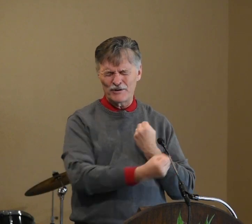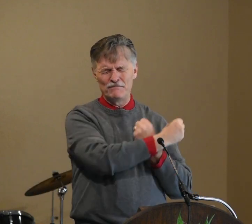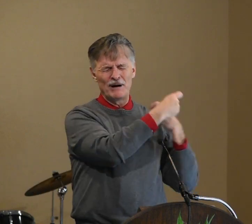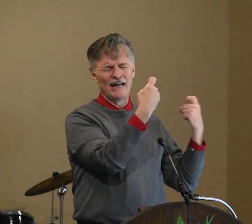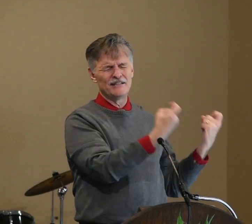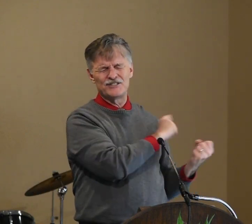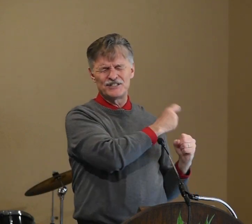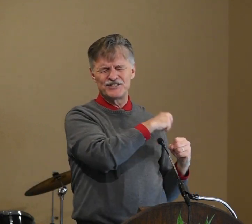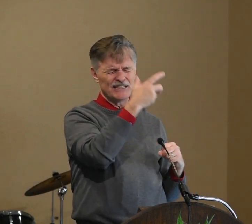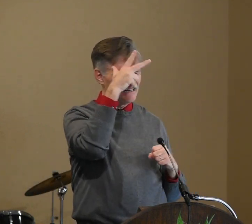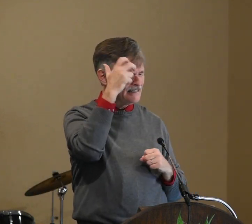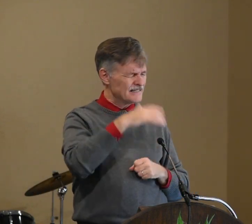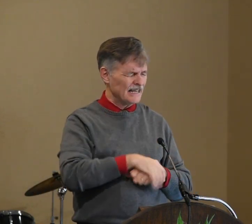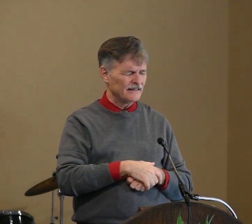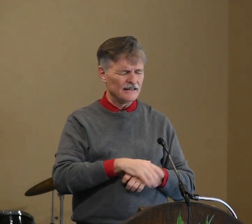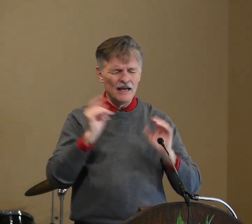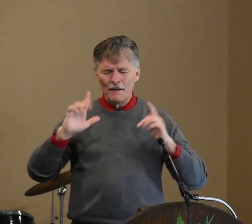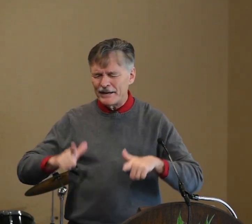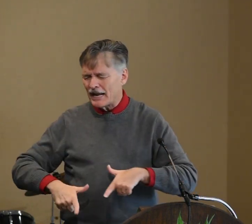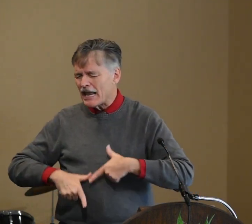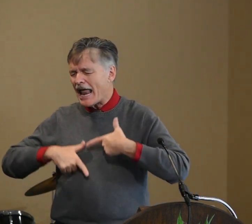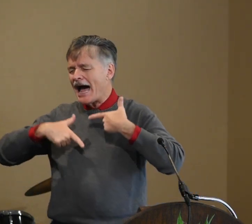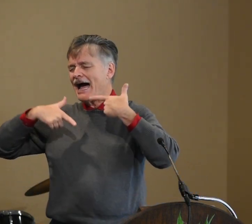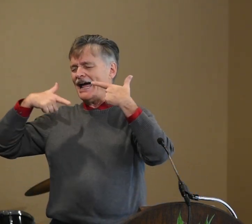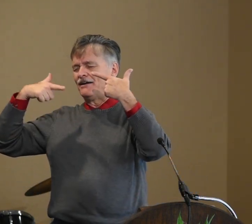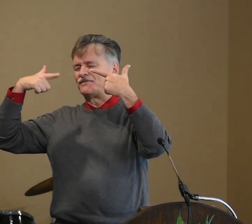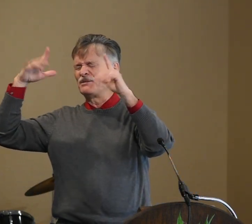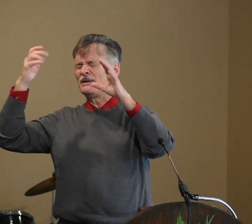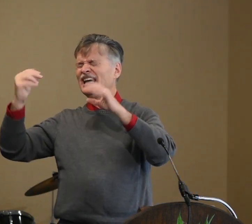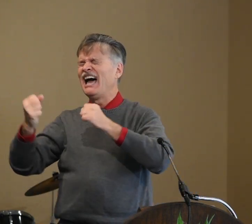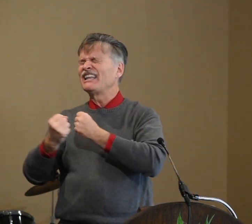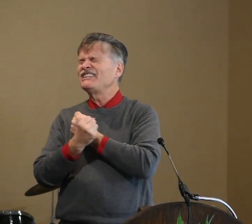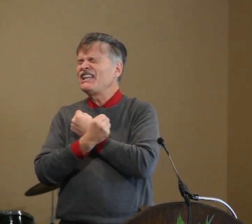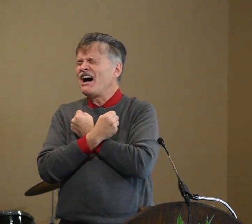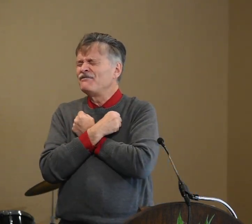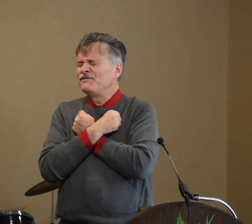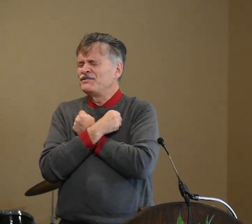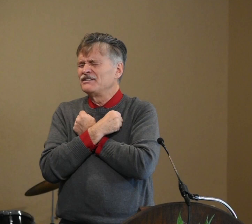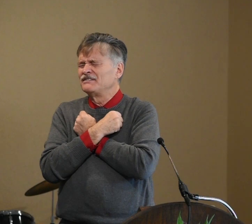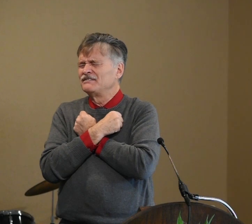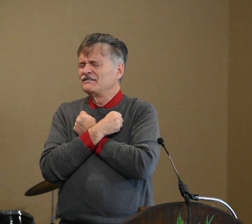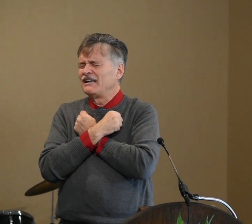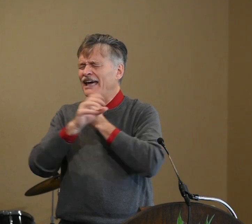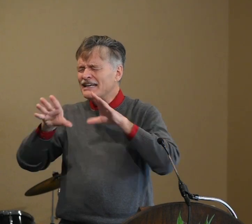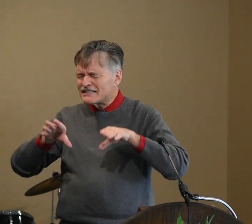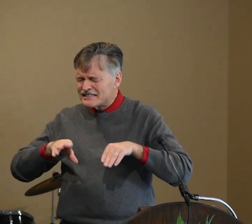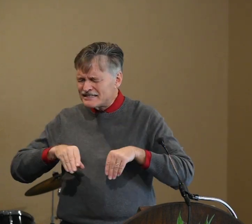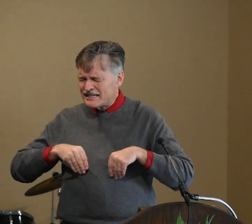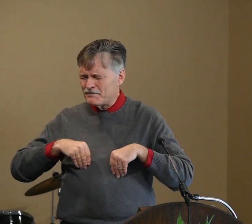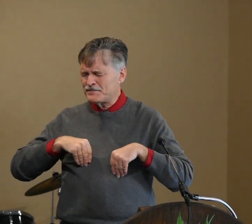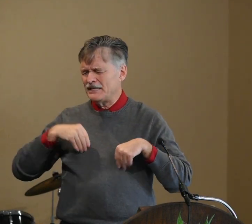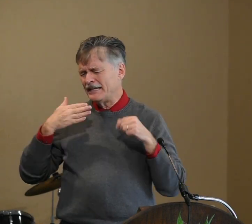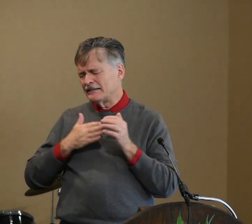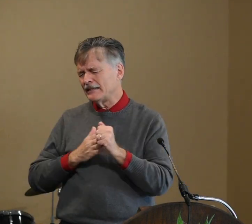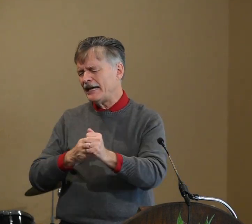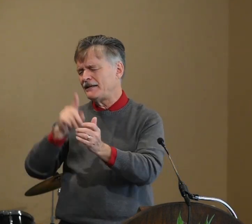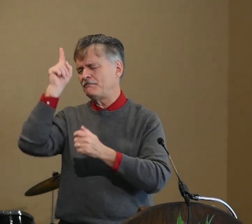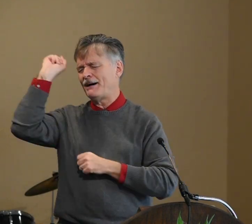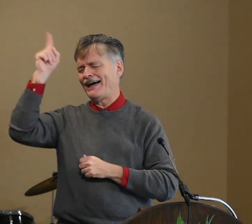in bondage to sin and Satan, but alive to be loved and accepted and led by